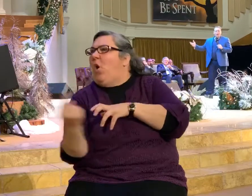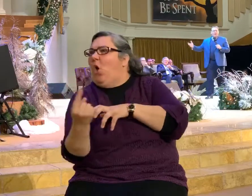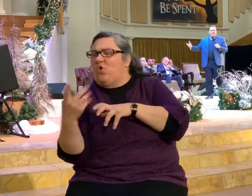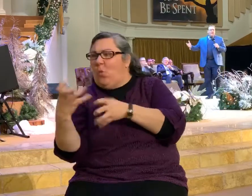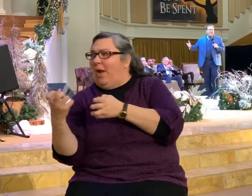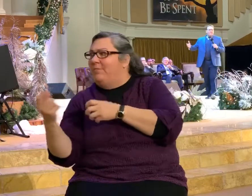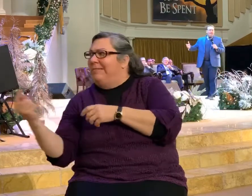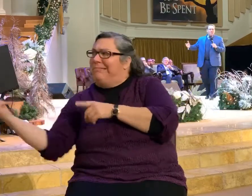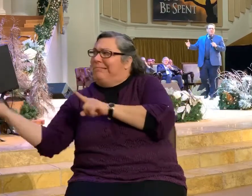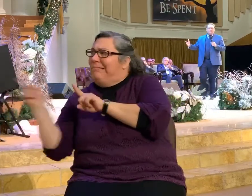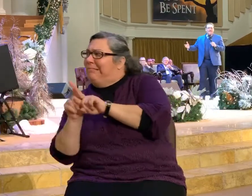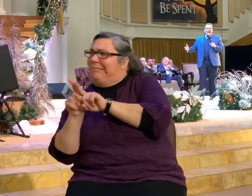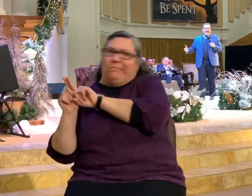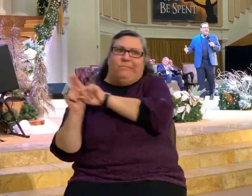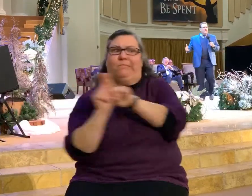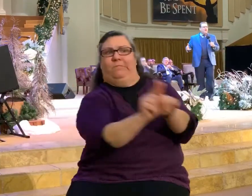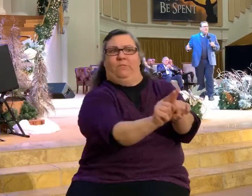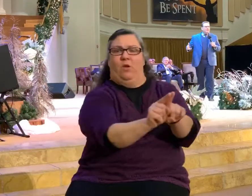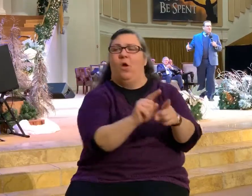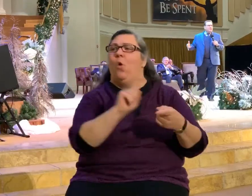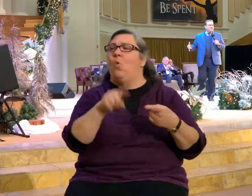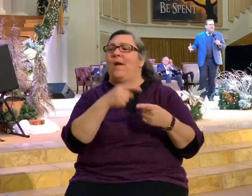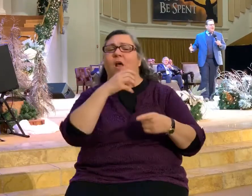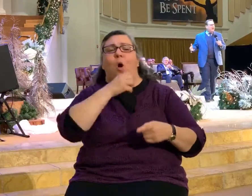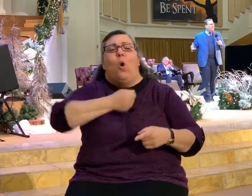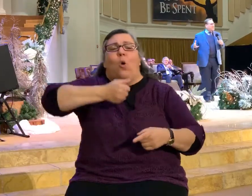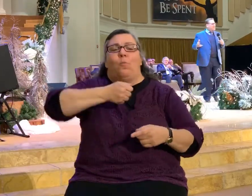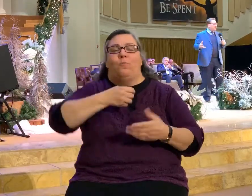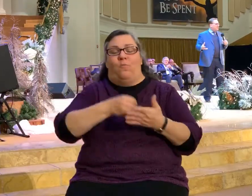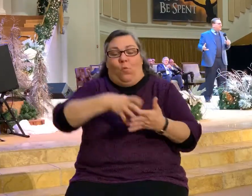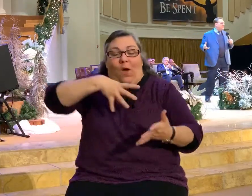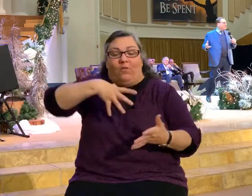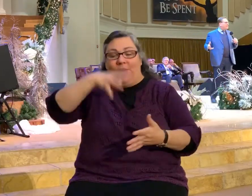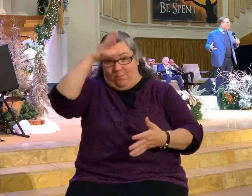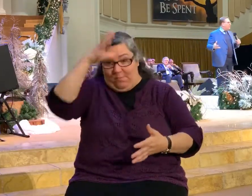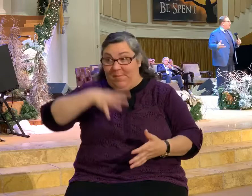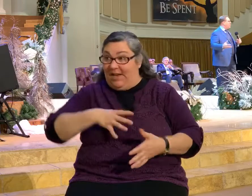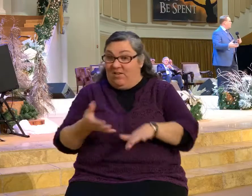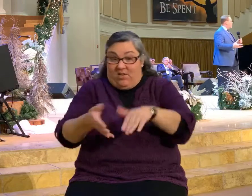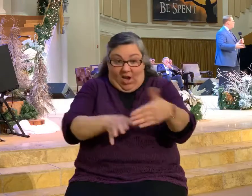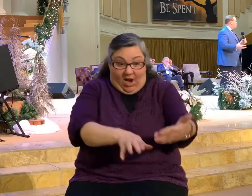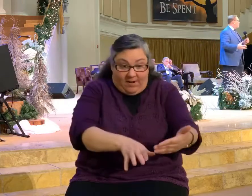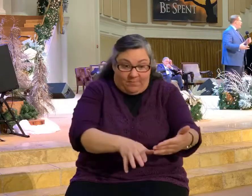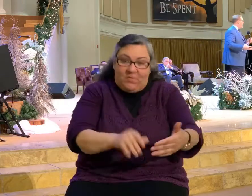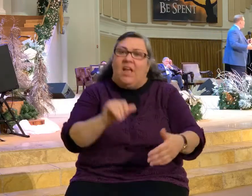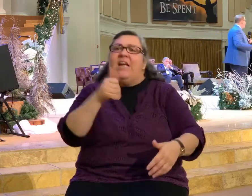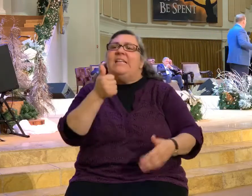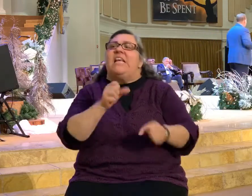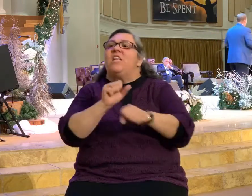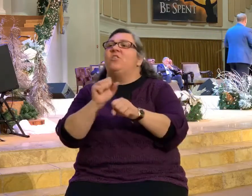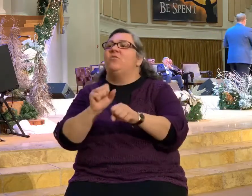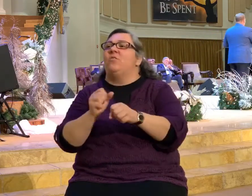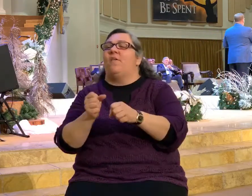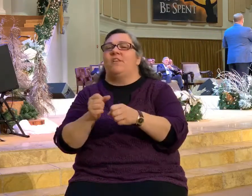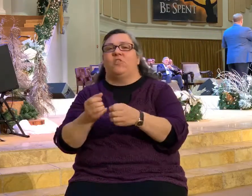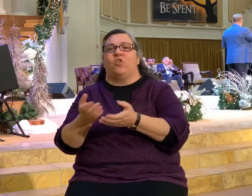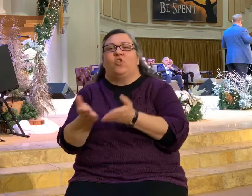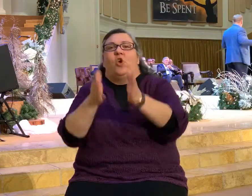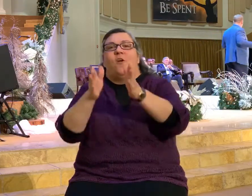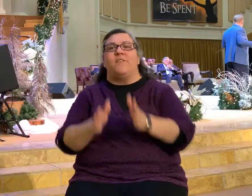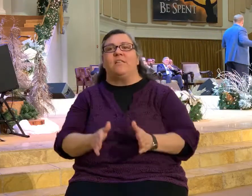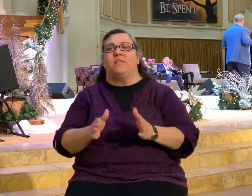that wealthy elder died, they took 10 of his servants and put them, not knowing what was going to happen, in a